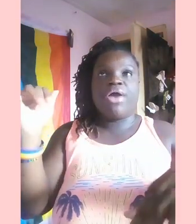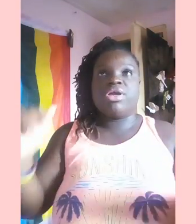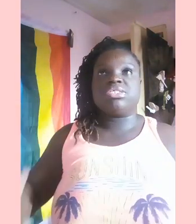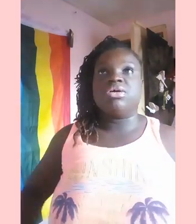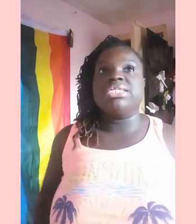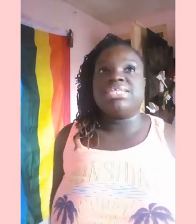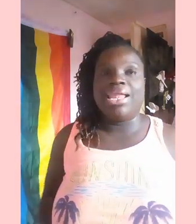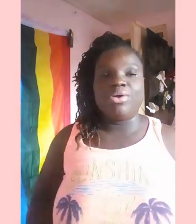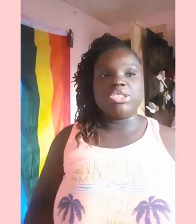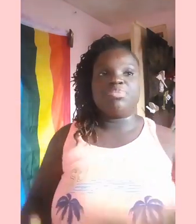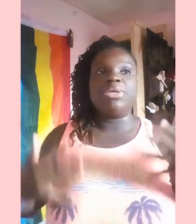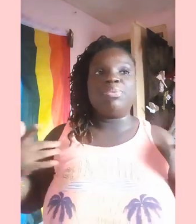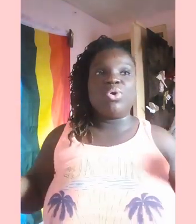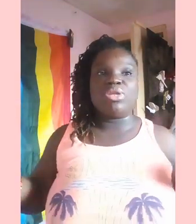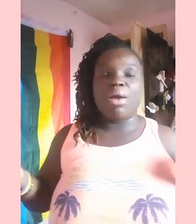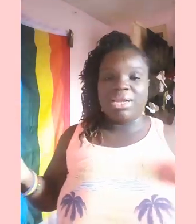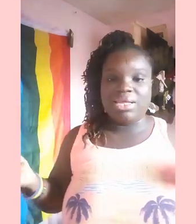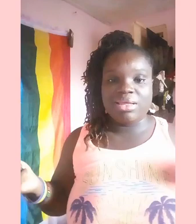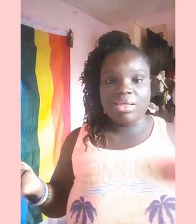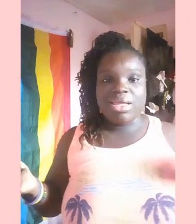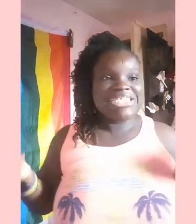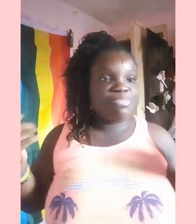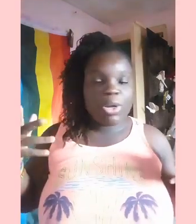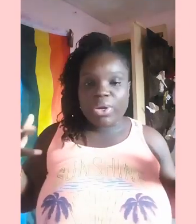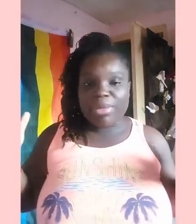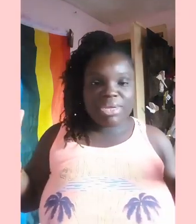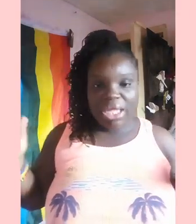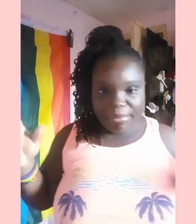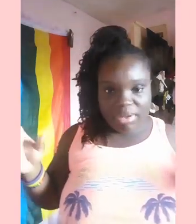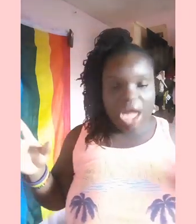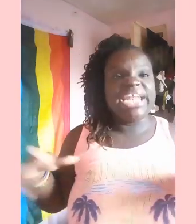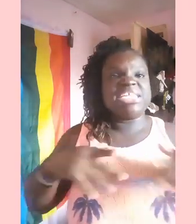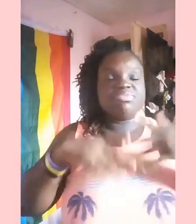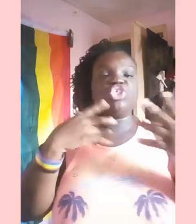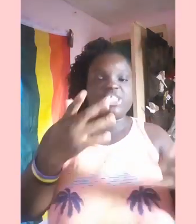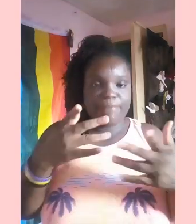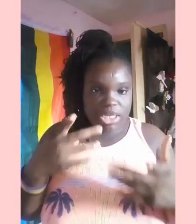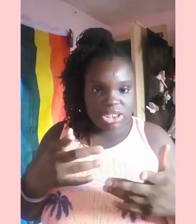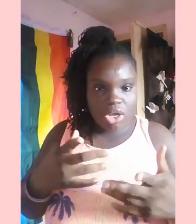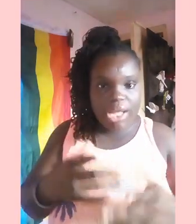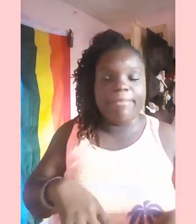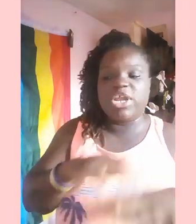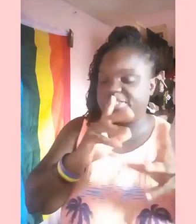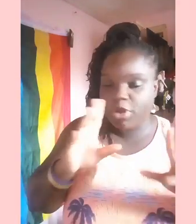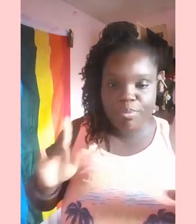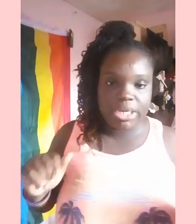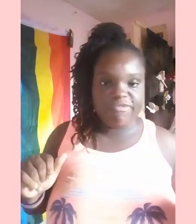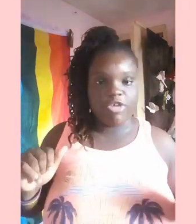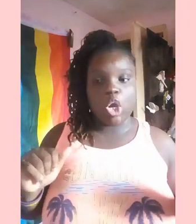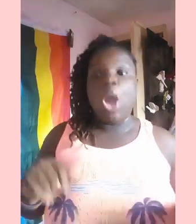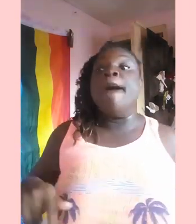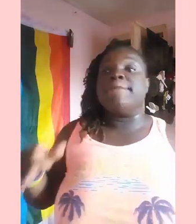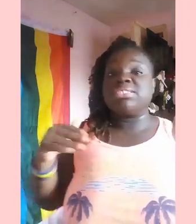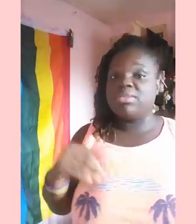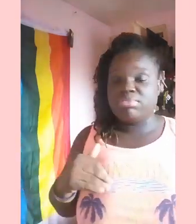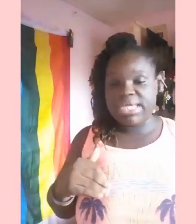Alright, so in sign language, people don't normally spell out them name unless me just meet you and me would spell out my name for you. But sometimes